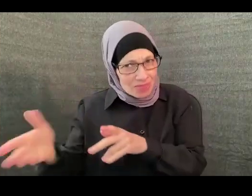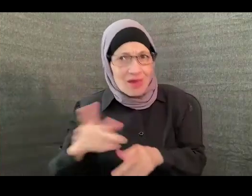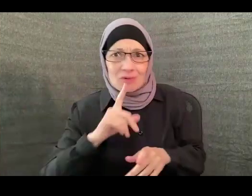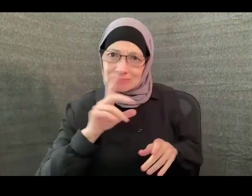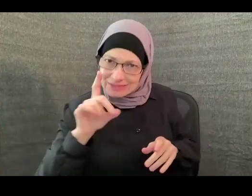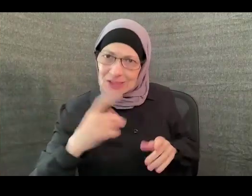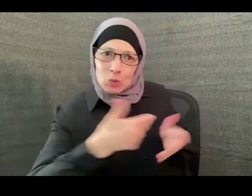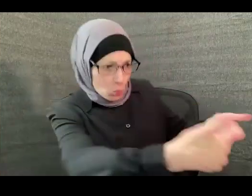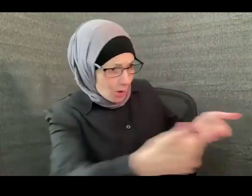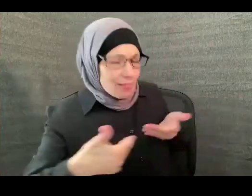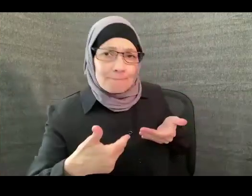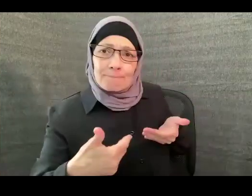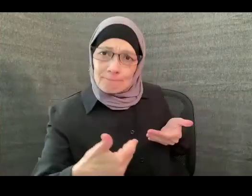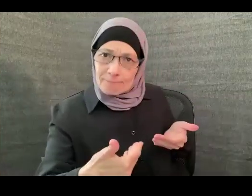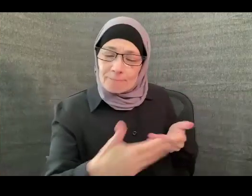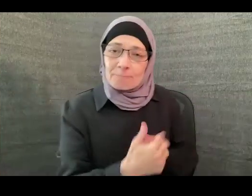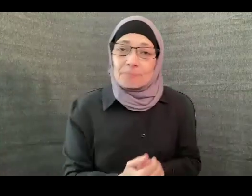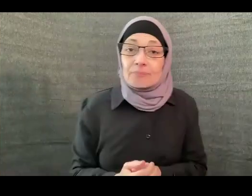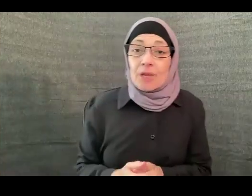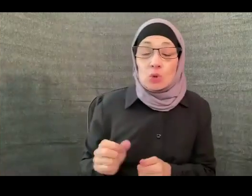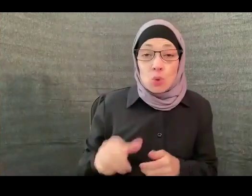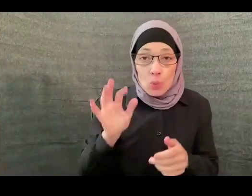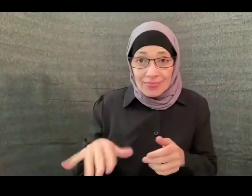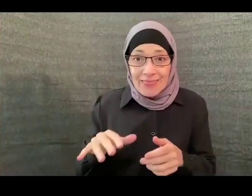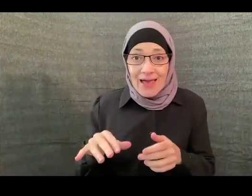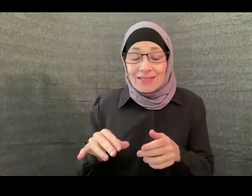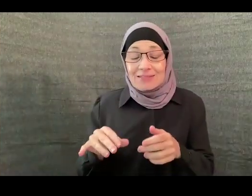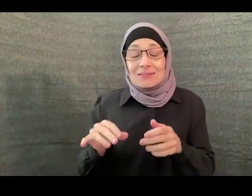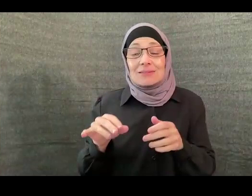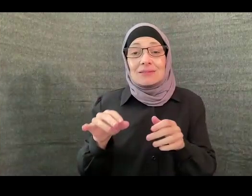So this ayah 58, talks,